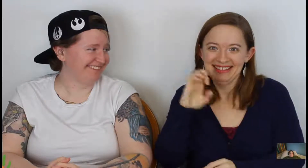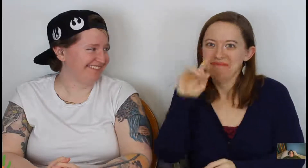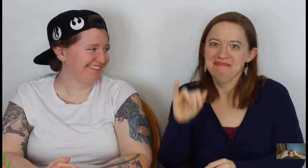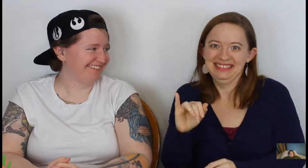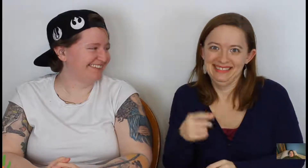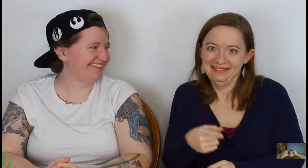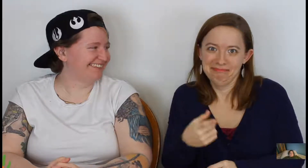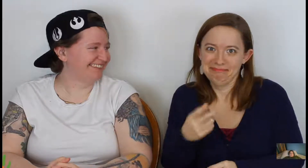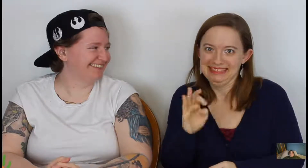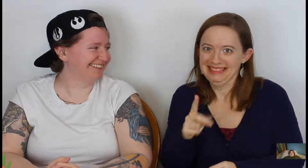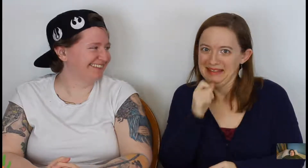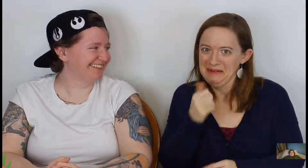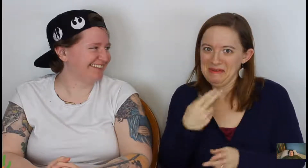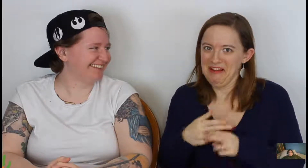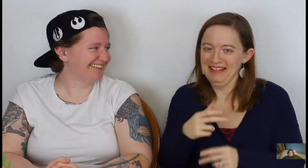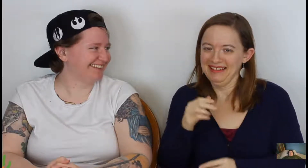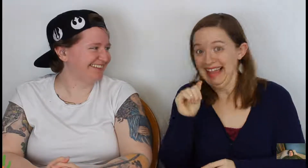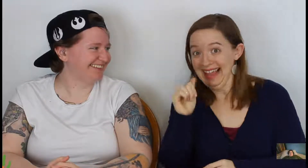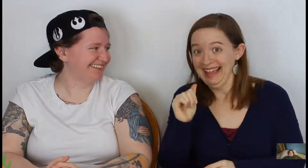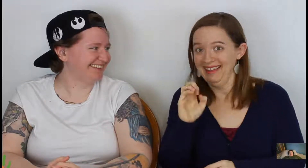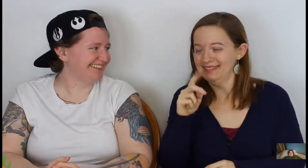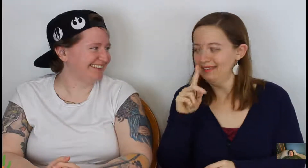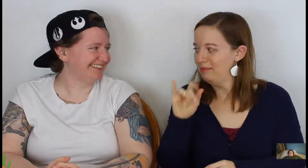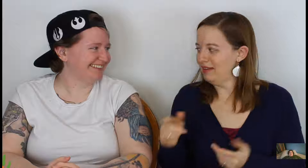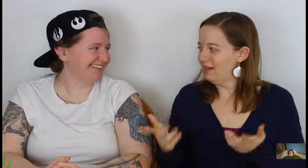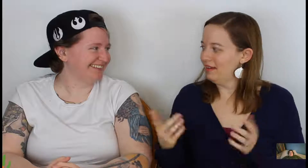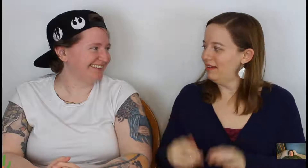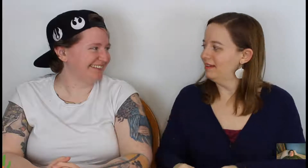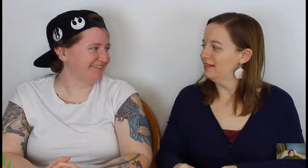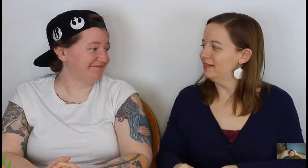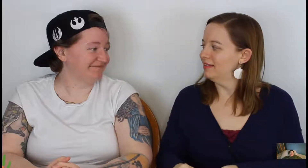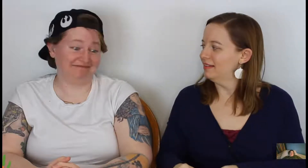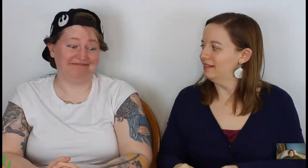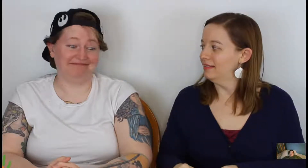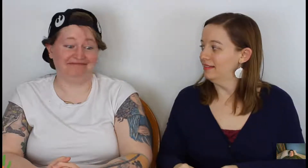don't know. I just called it the SLPI. I don't know what the ASLPI is.